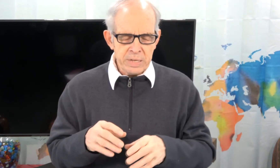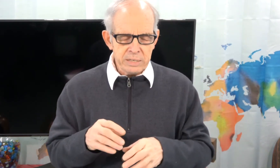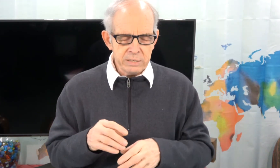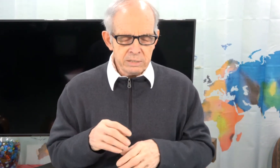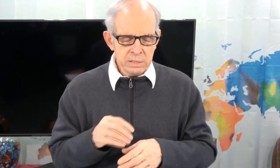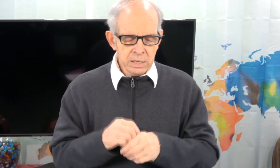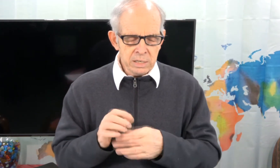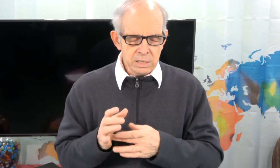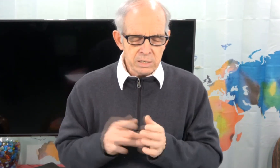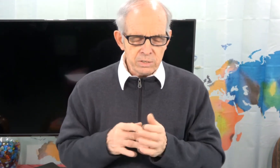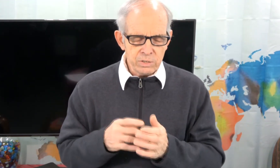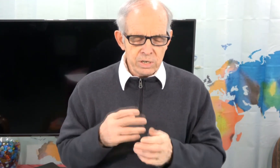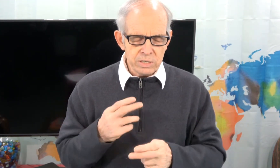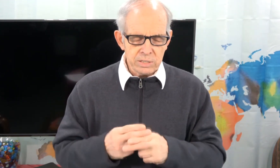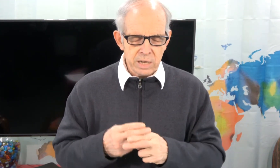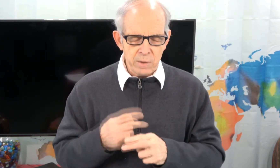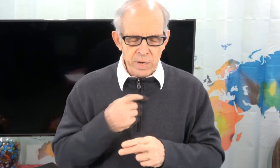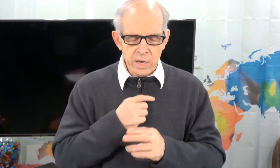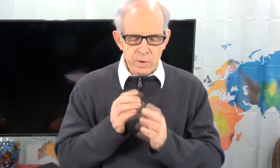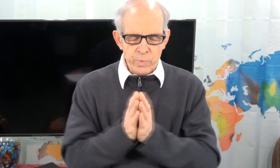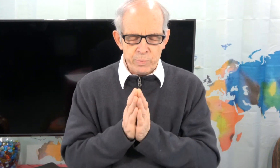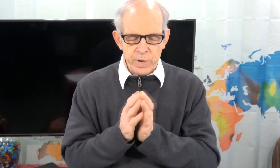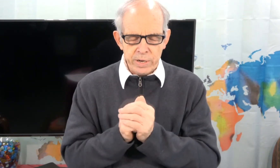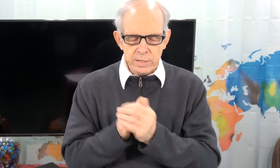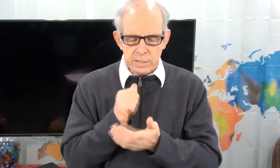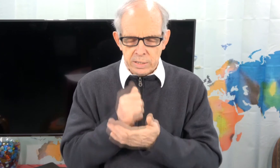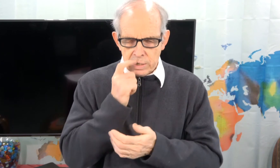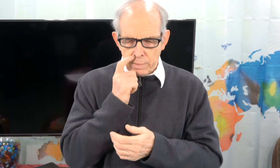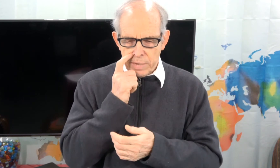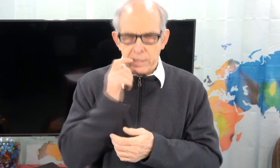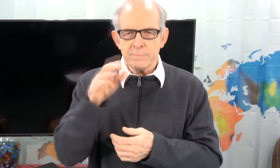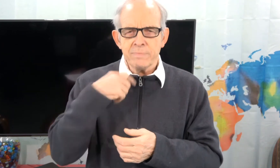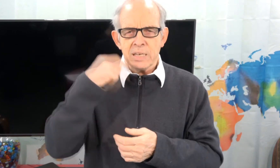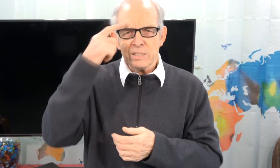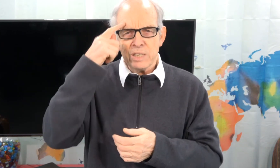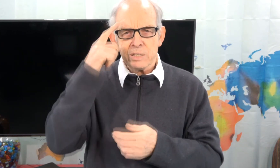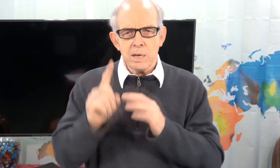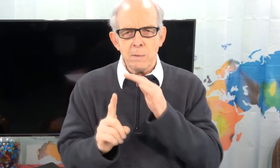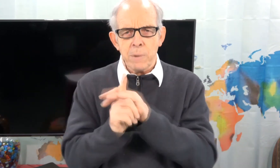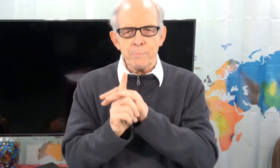please, in Jesus' name, we pray. Amen. Sister, pop up.